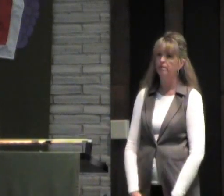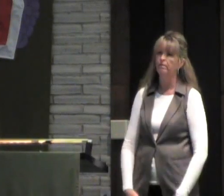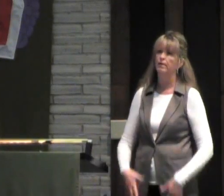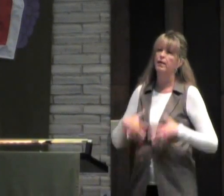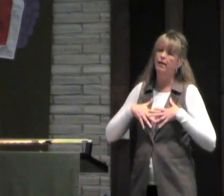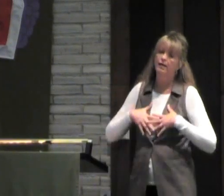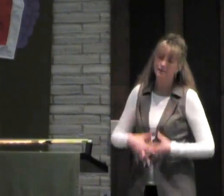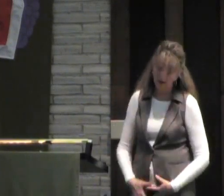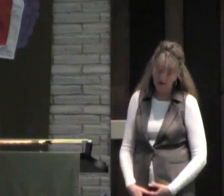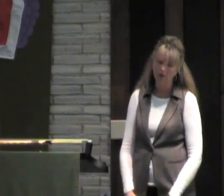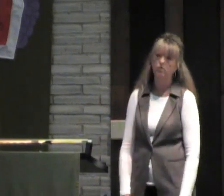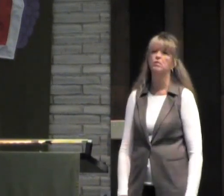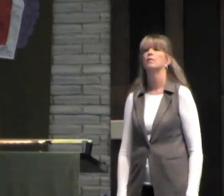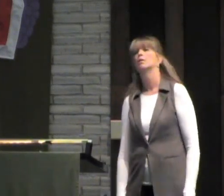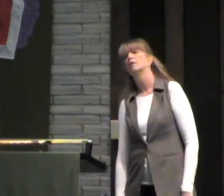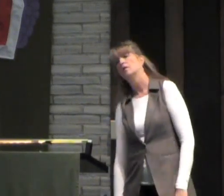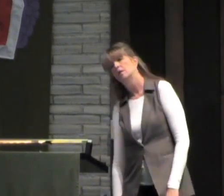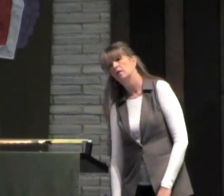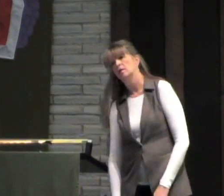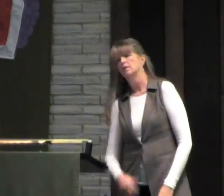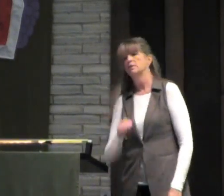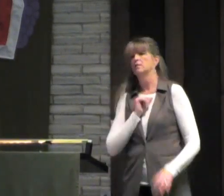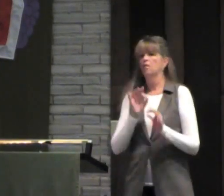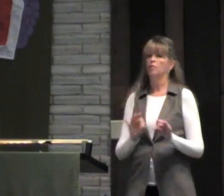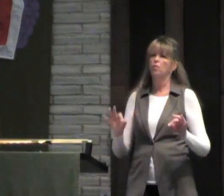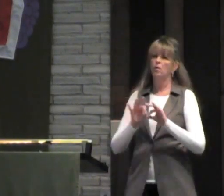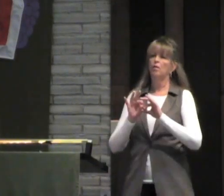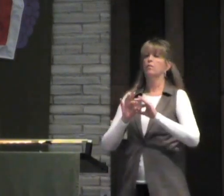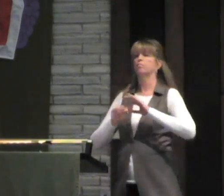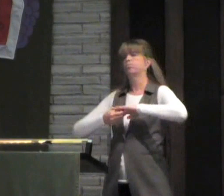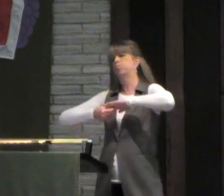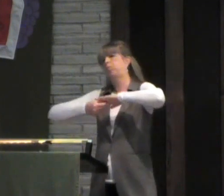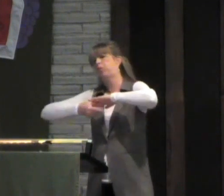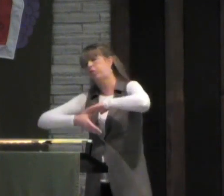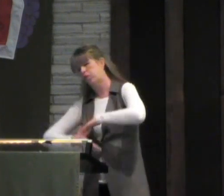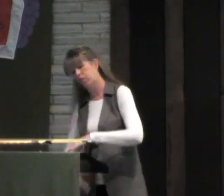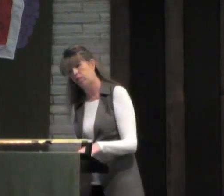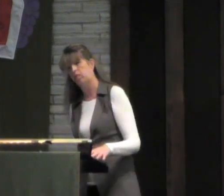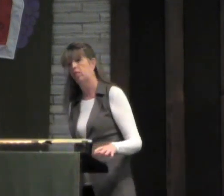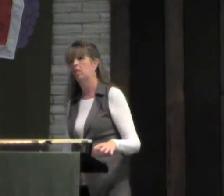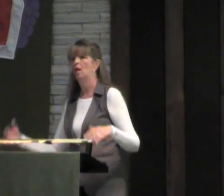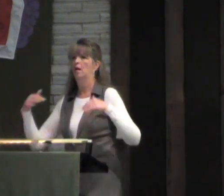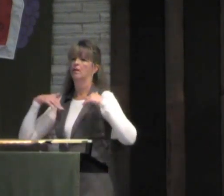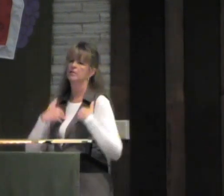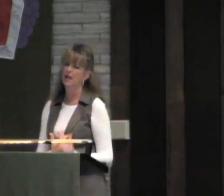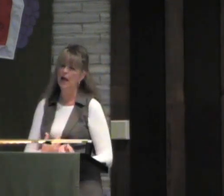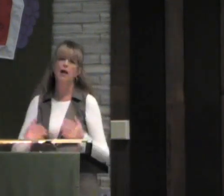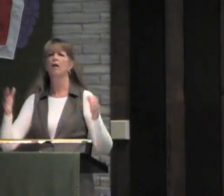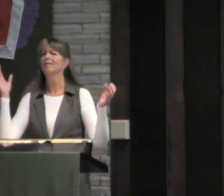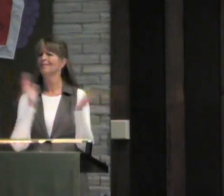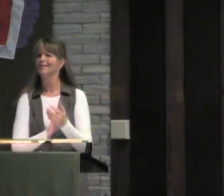And they're negative and they're down and they think, oh, I'm worthless. I'm